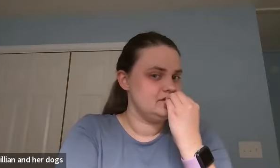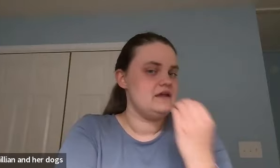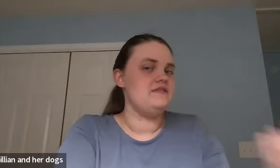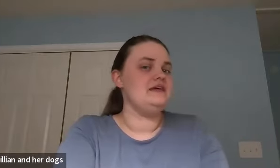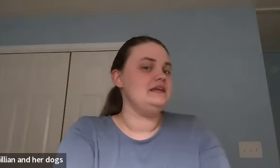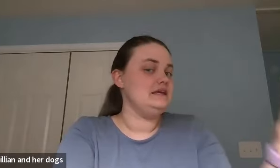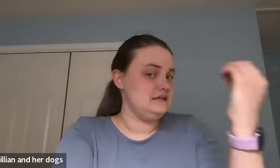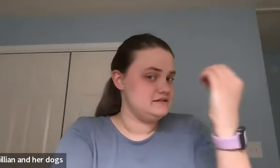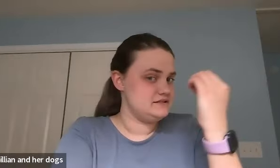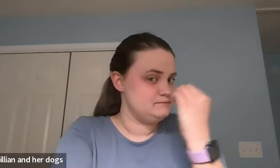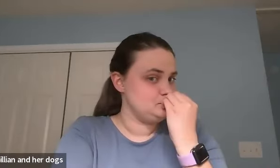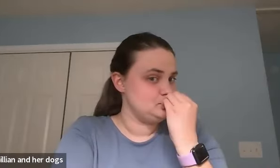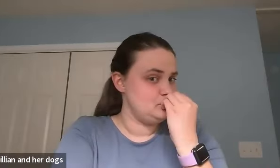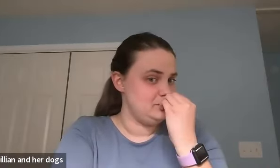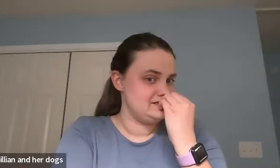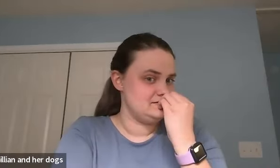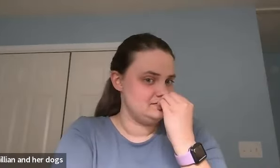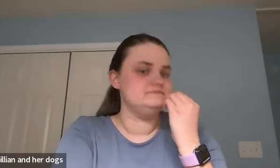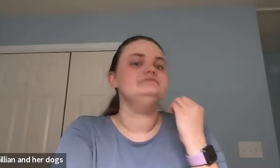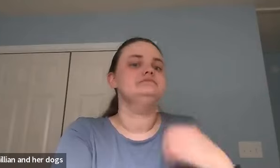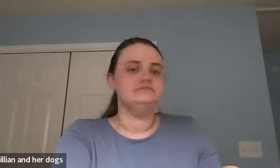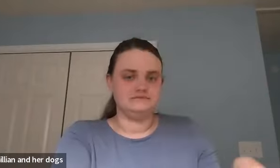and then eat once.